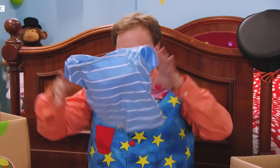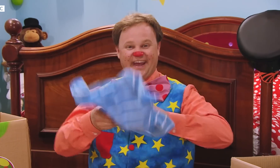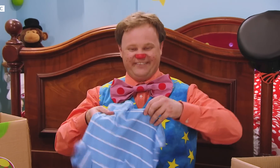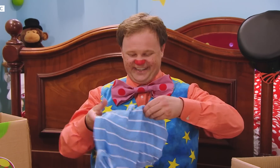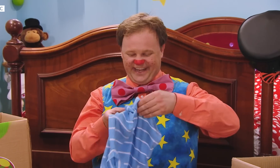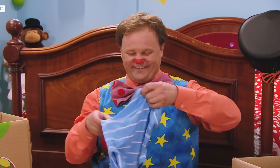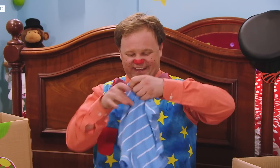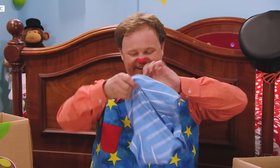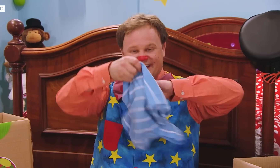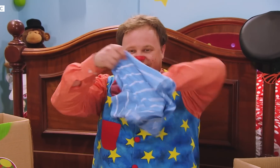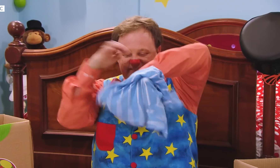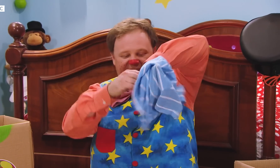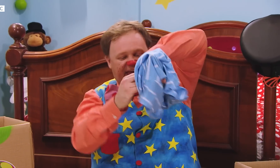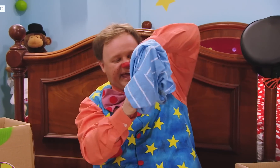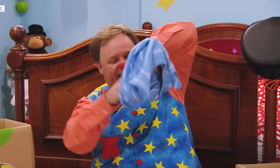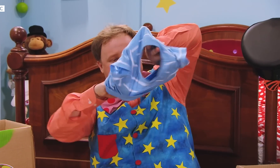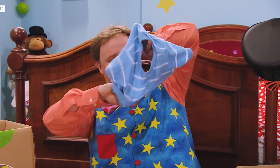my favourite T-shirt.